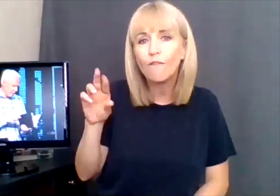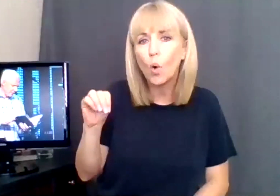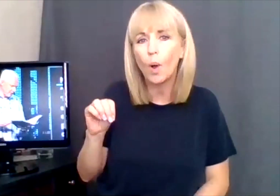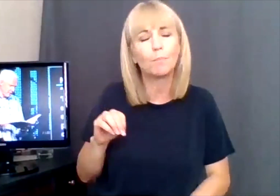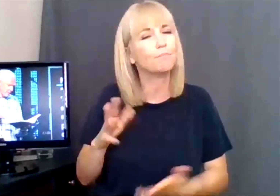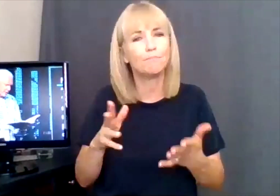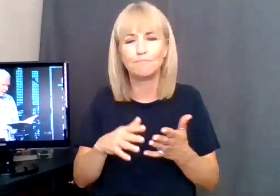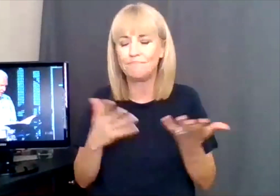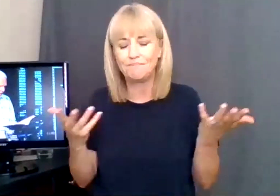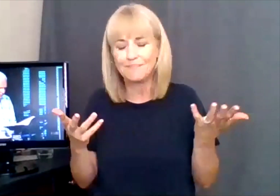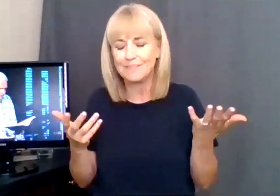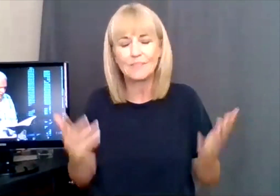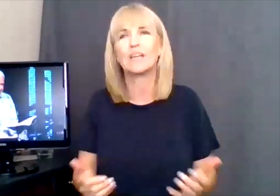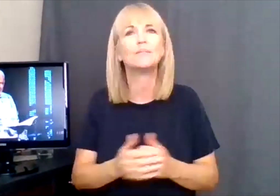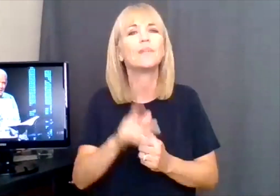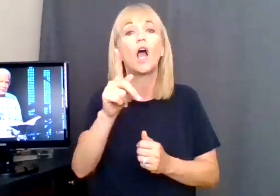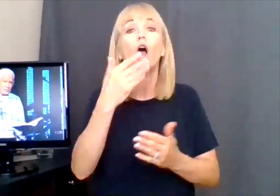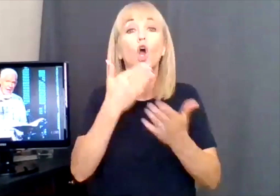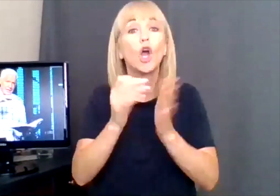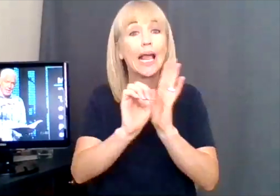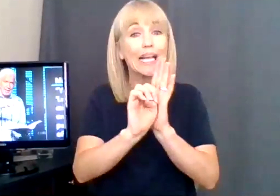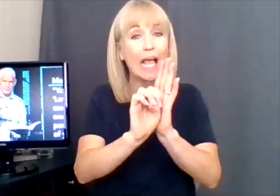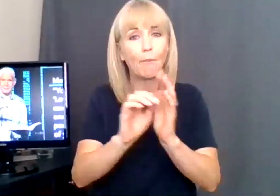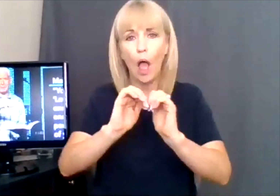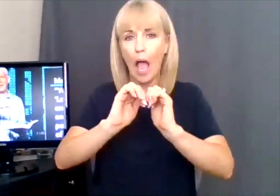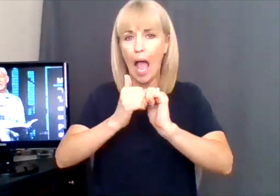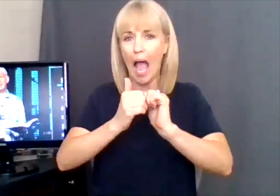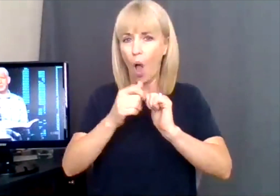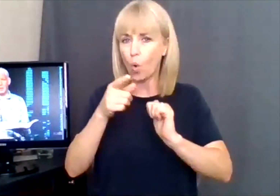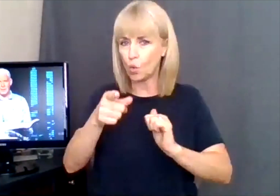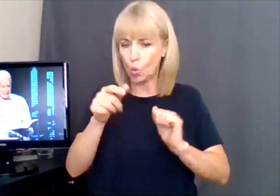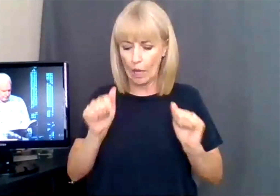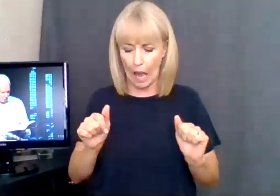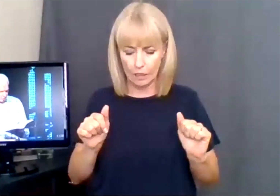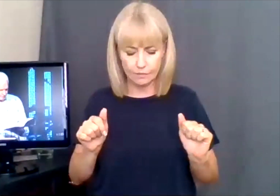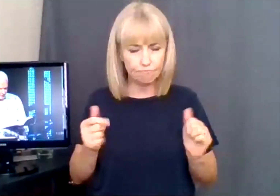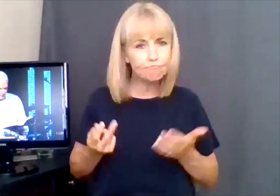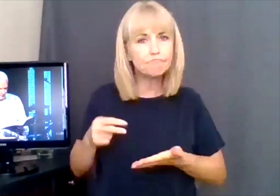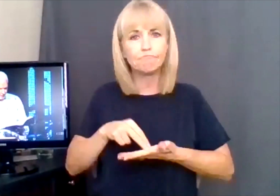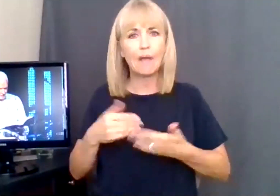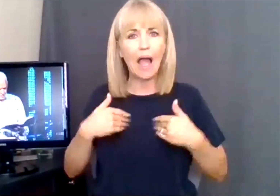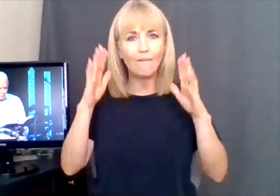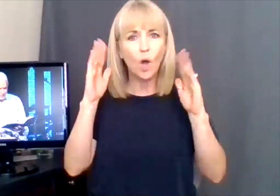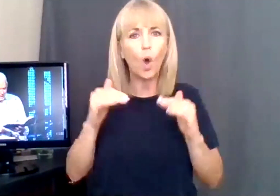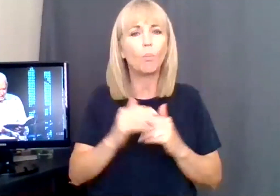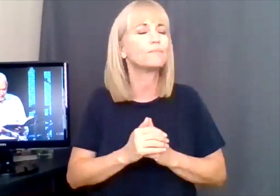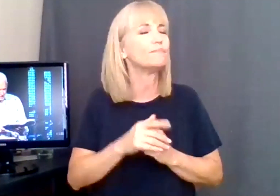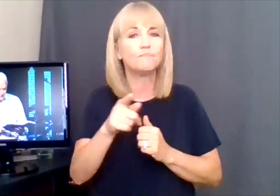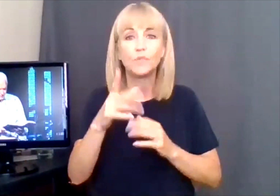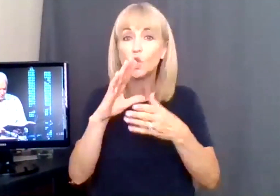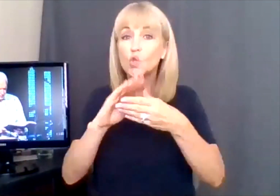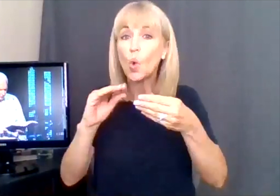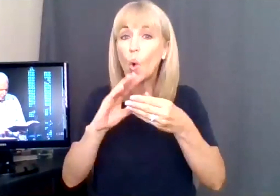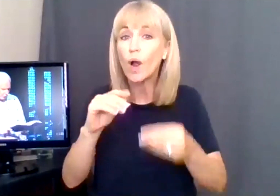us with this understanding how to rise up from the pain of this world to have hope is a story in